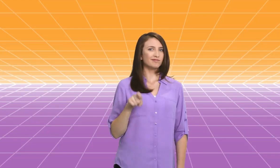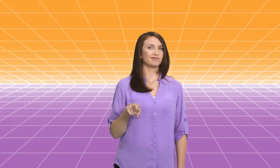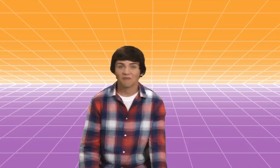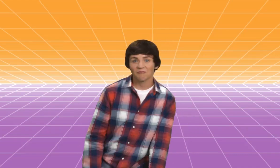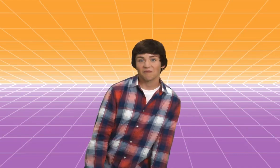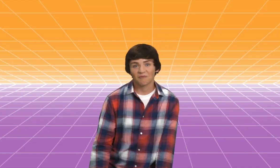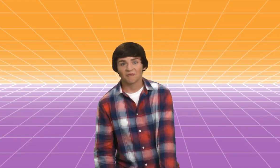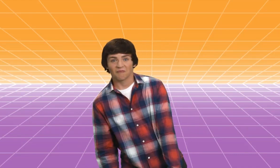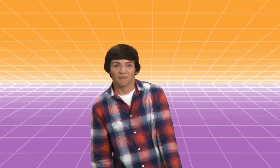I need.